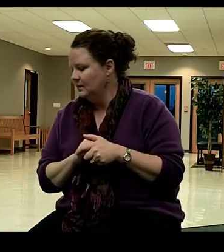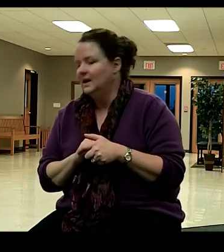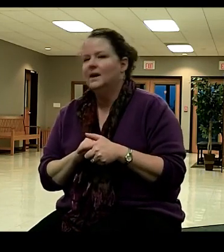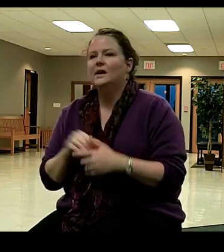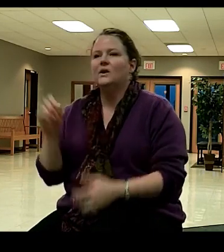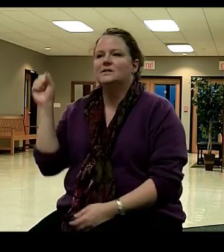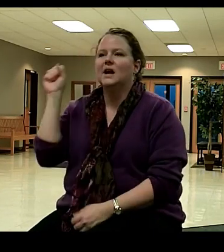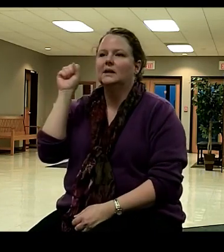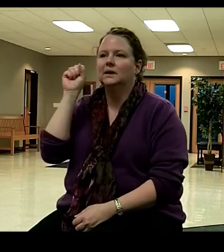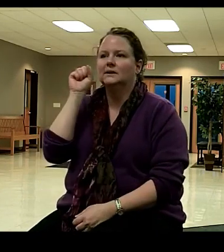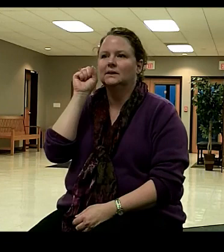Carrot.